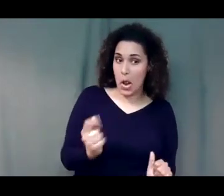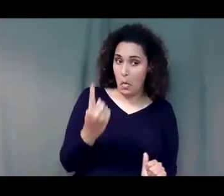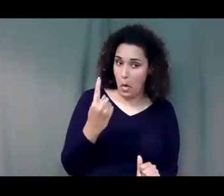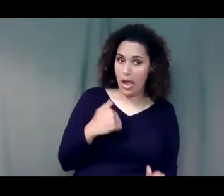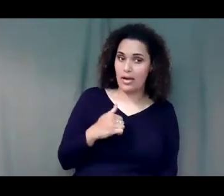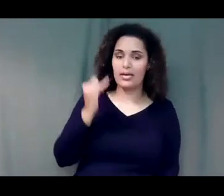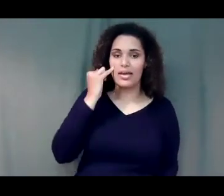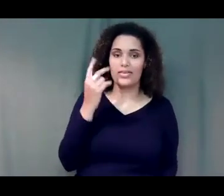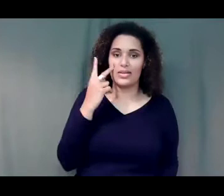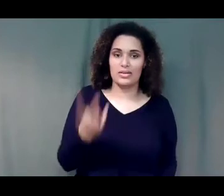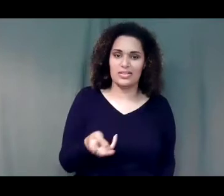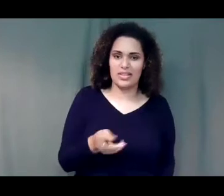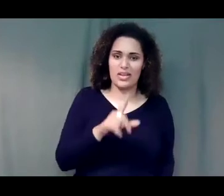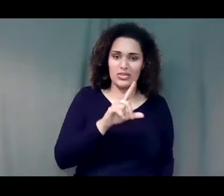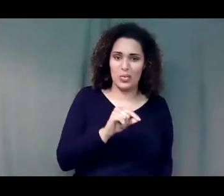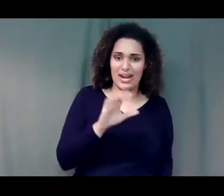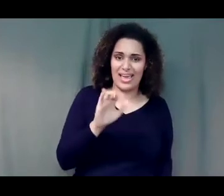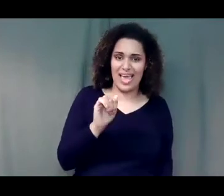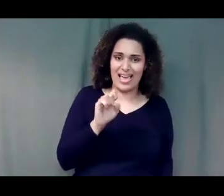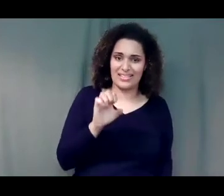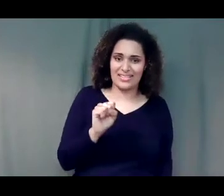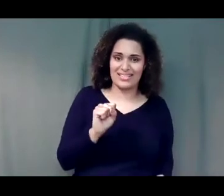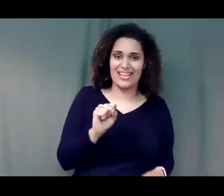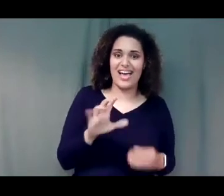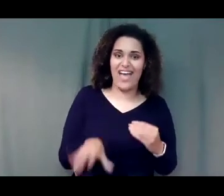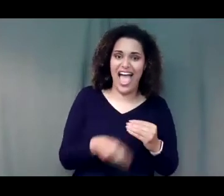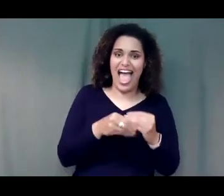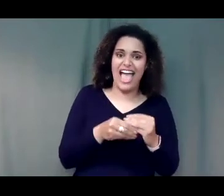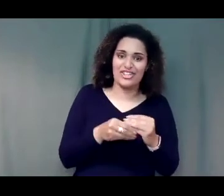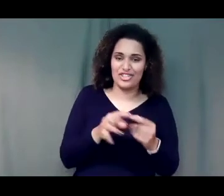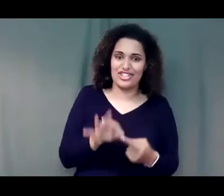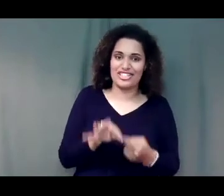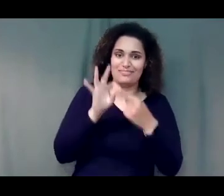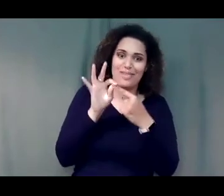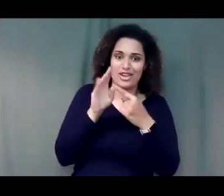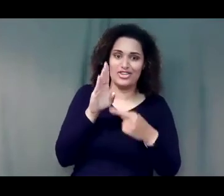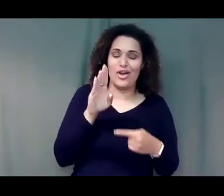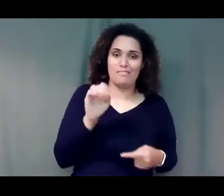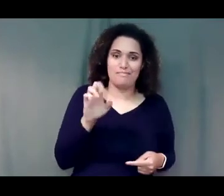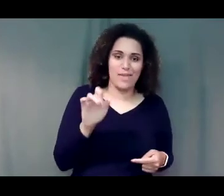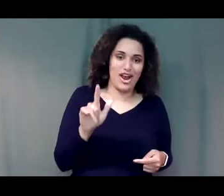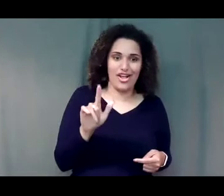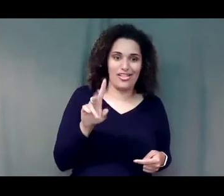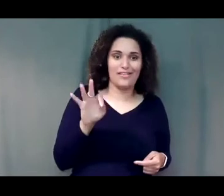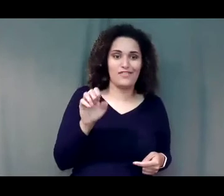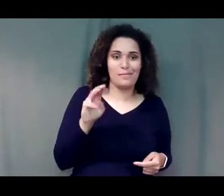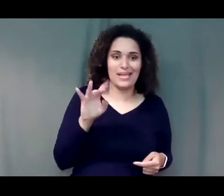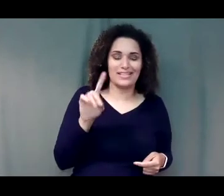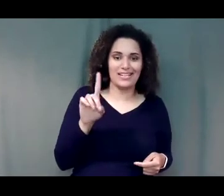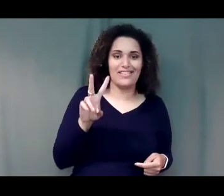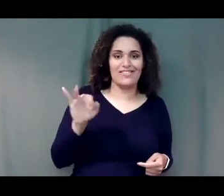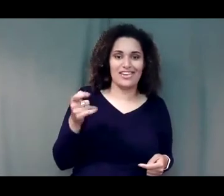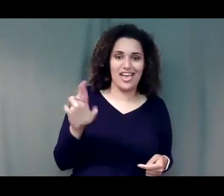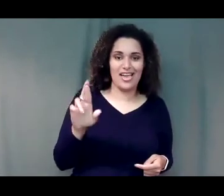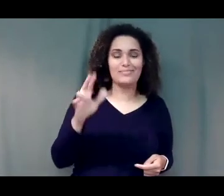there's just 20 cases of extra special barrel fermented Viognier, it'll be because it wasn't a good idea.